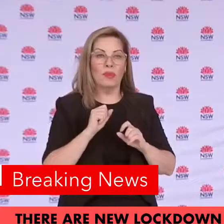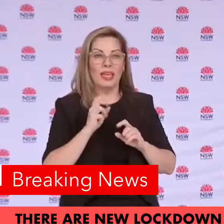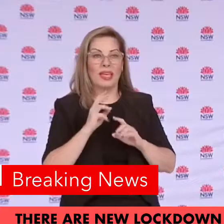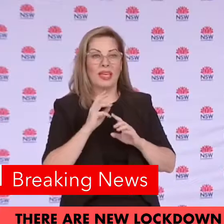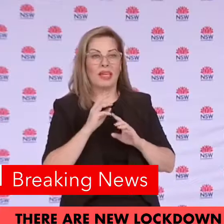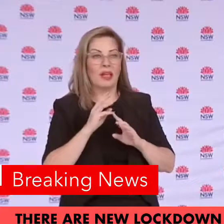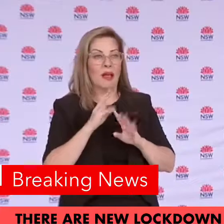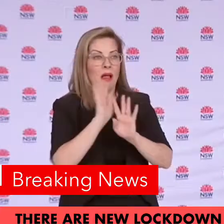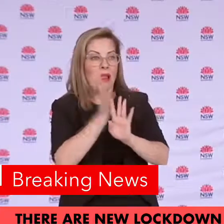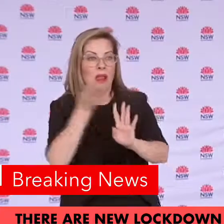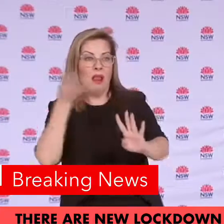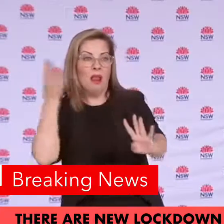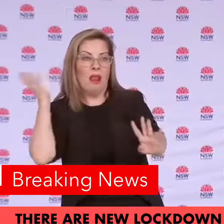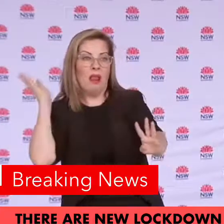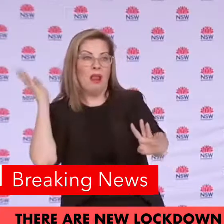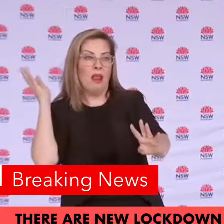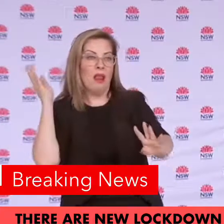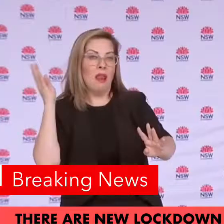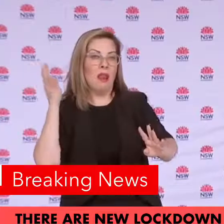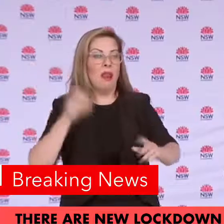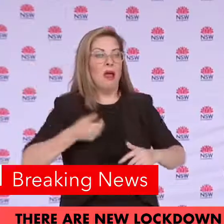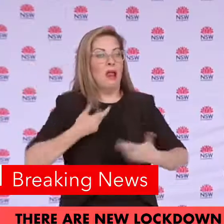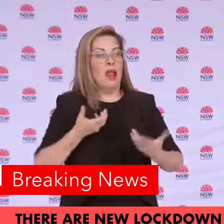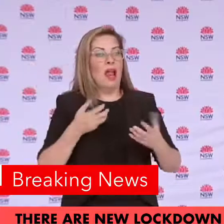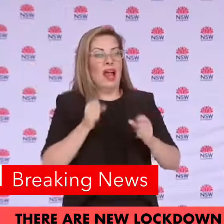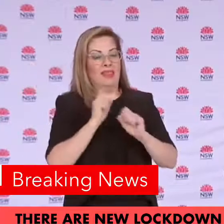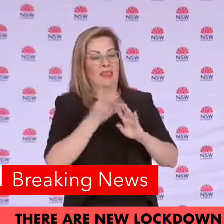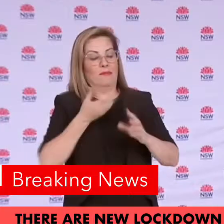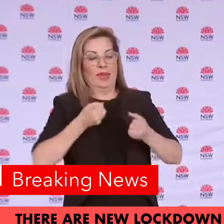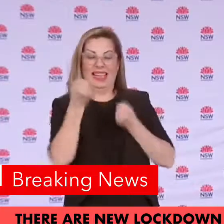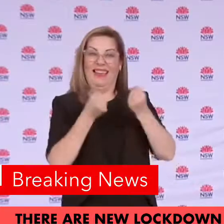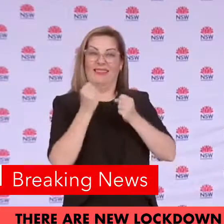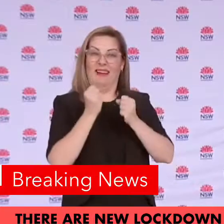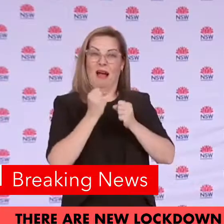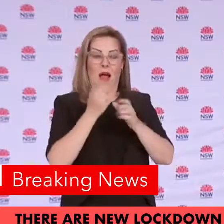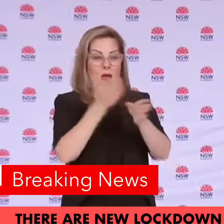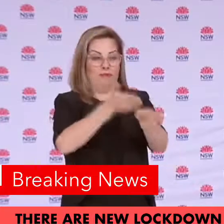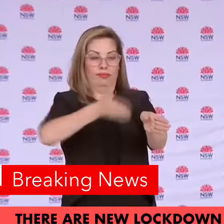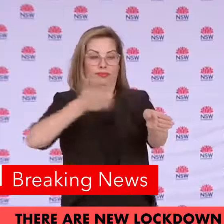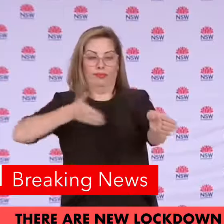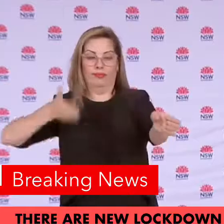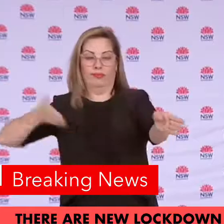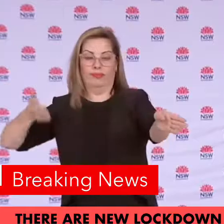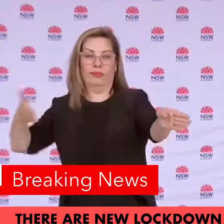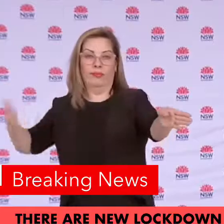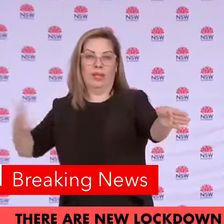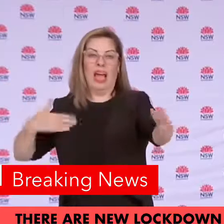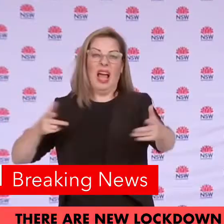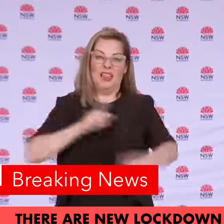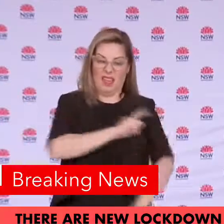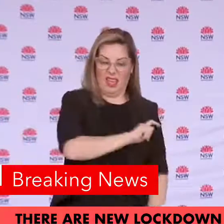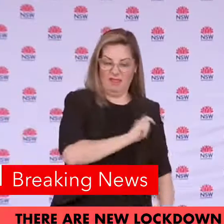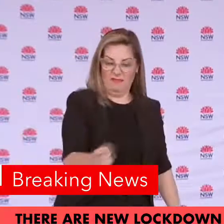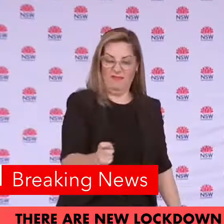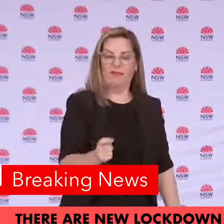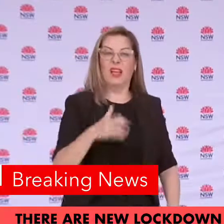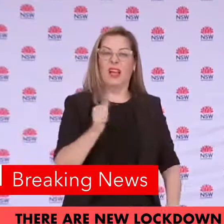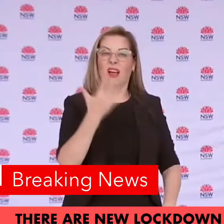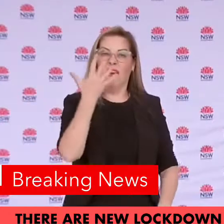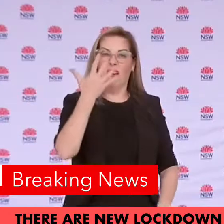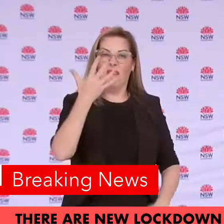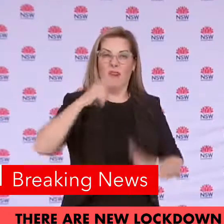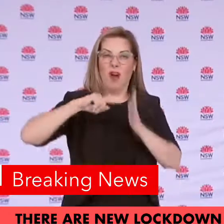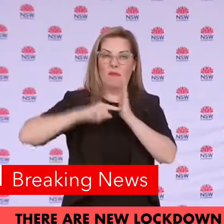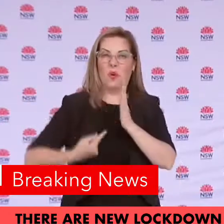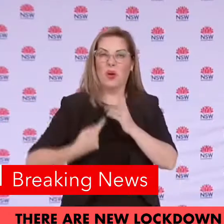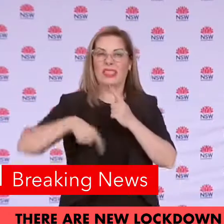by the police for using their phones as they sit in the queue and fined $349 and hit with 5 demerit points.